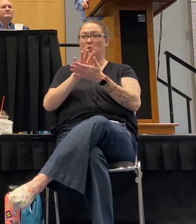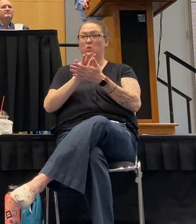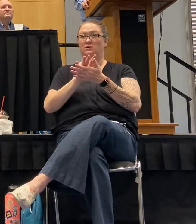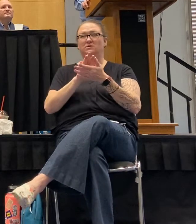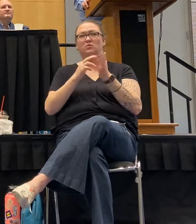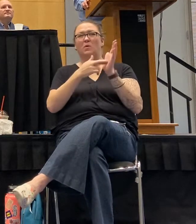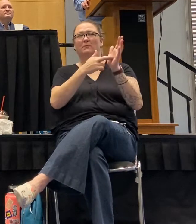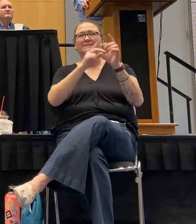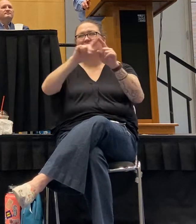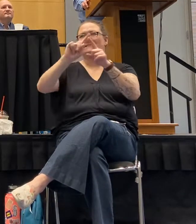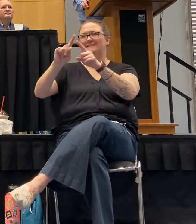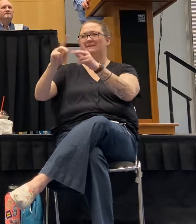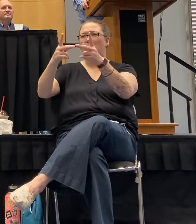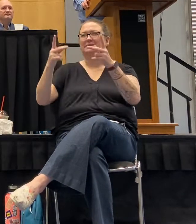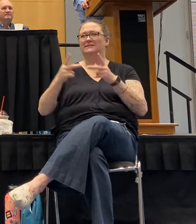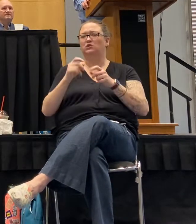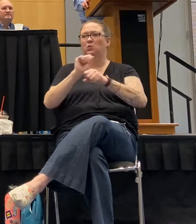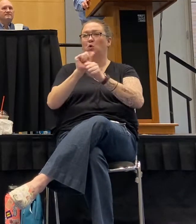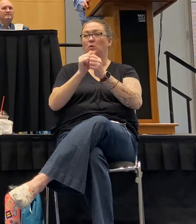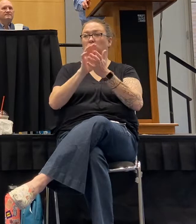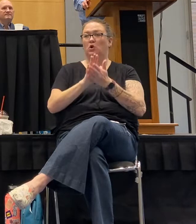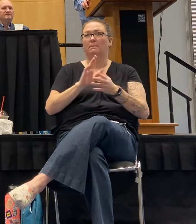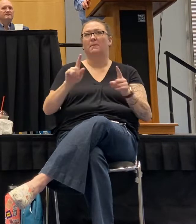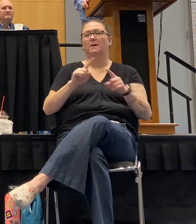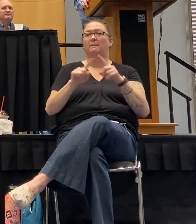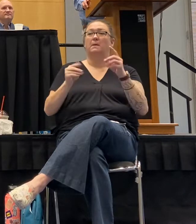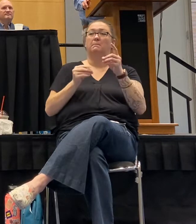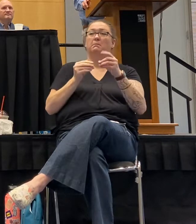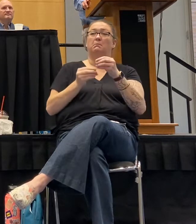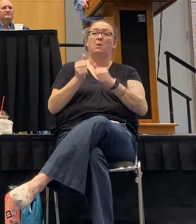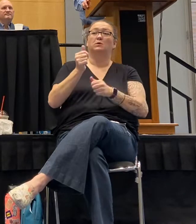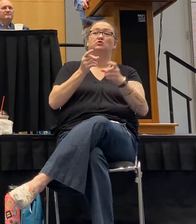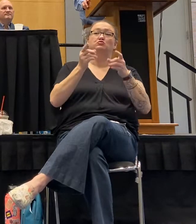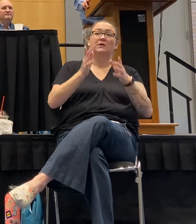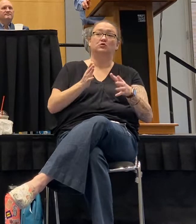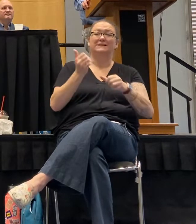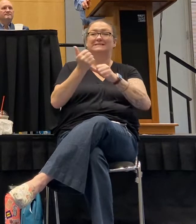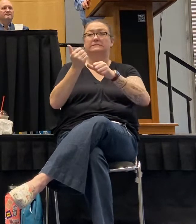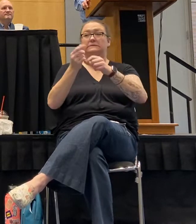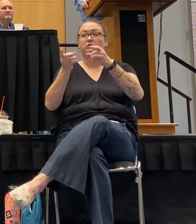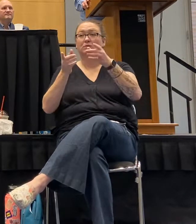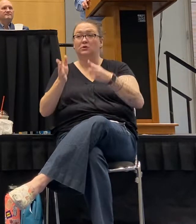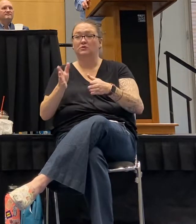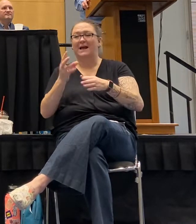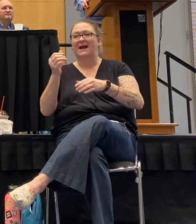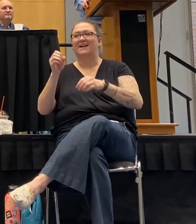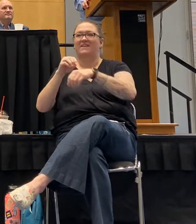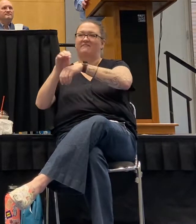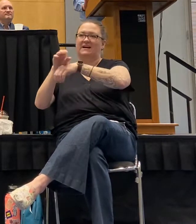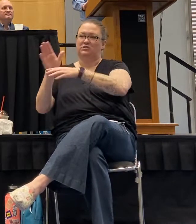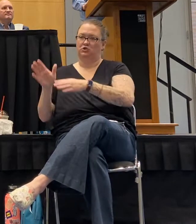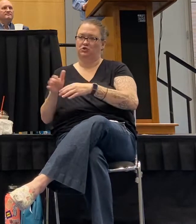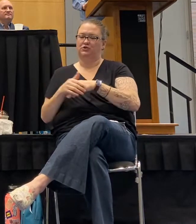scholars. But predominantly we've had directors, associate or assistant directors, and advisors.